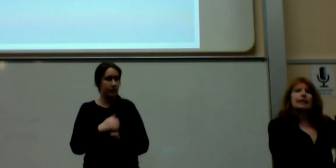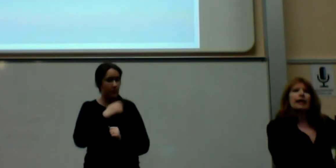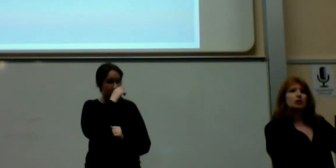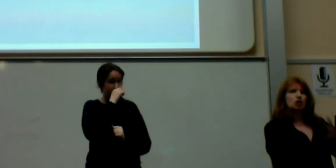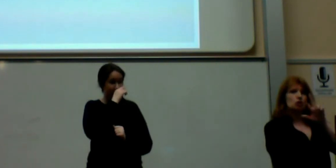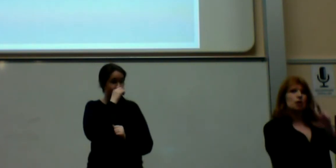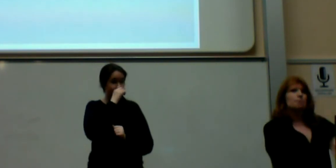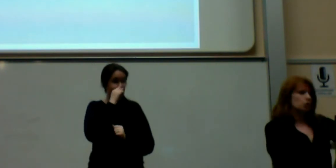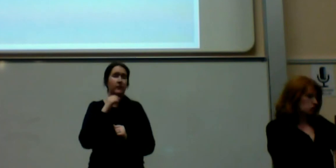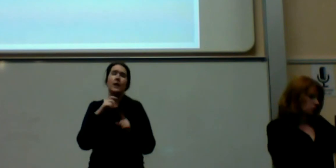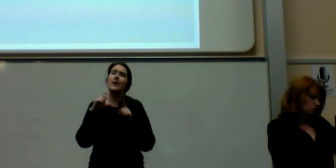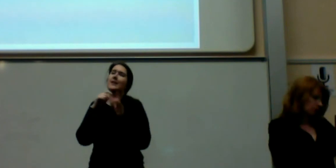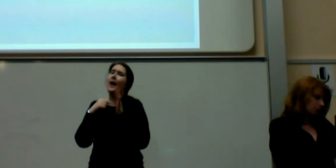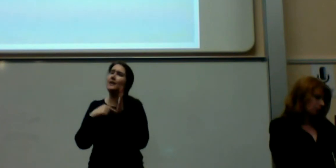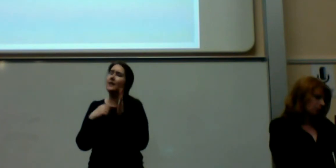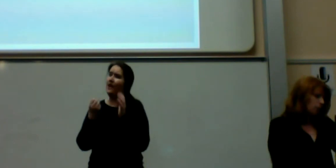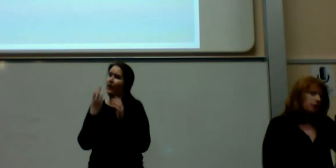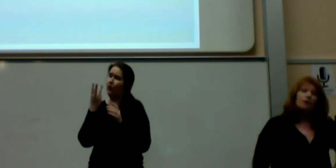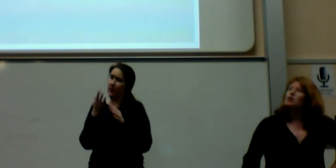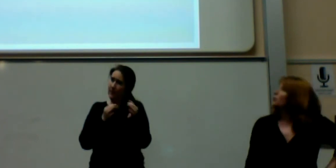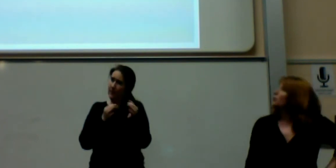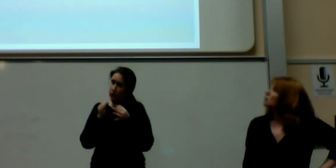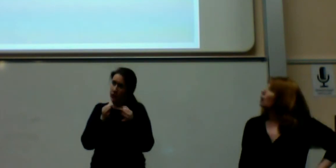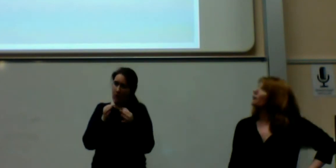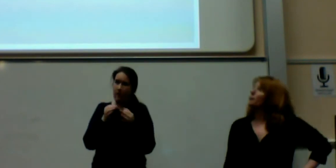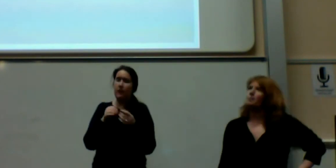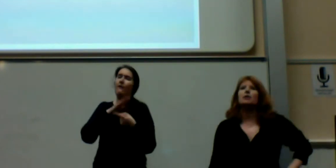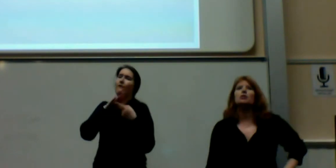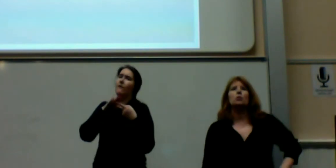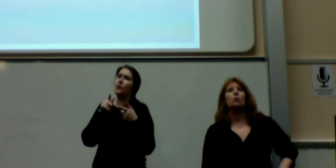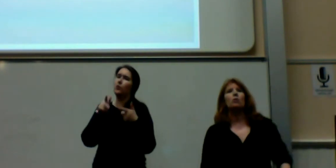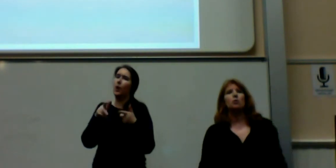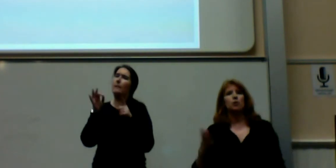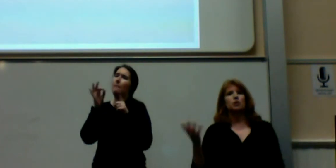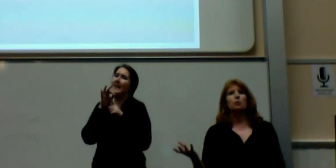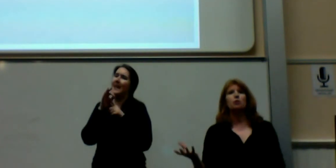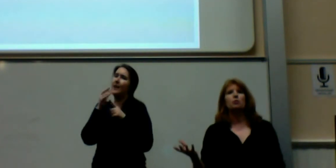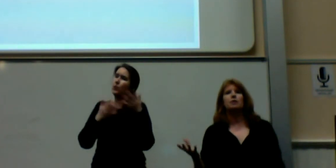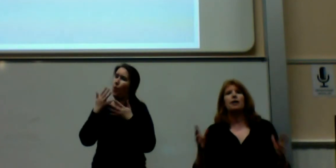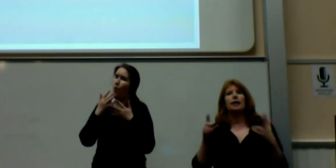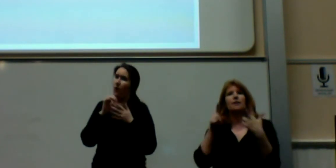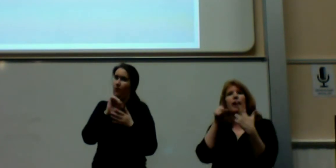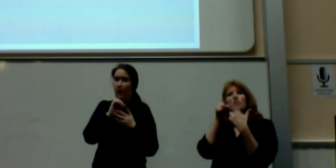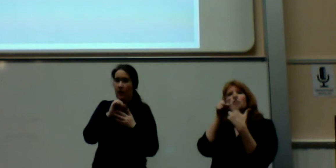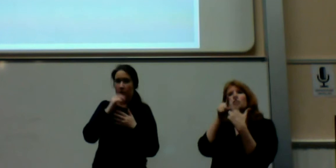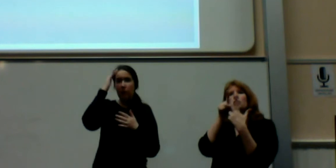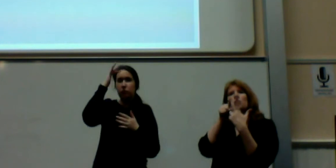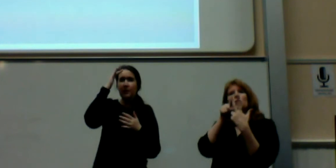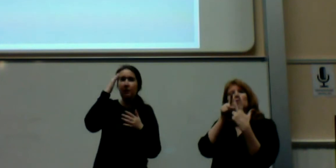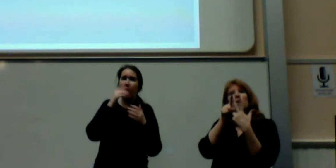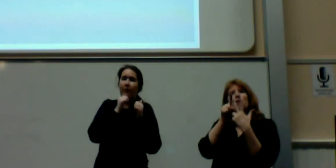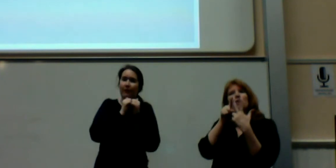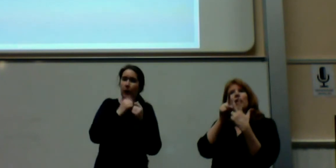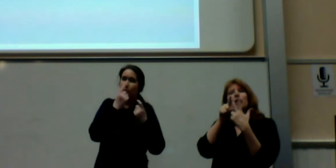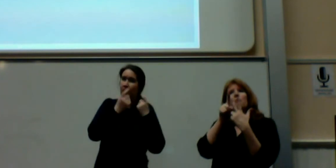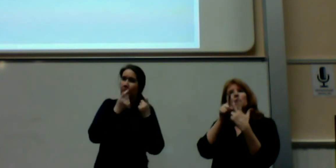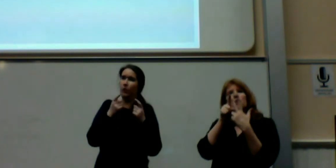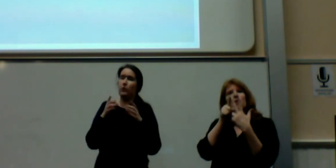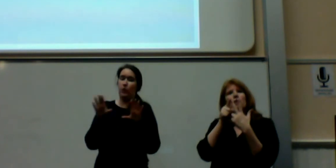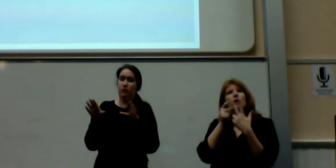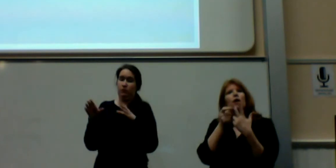The DIT has three measures. The first one is called the P-score, or the principled reasoning, and that is the degree to